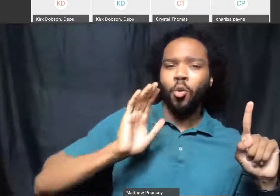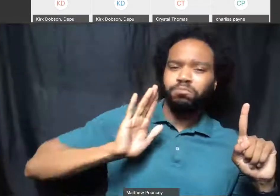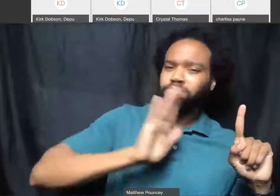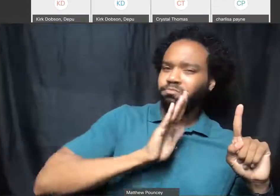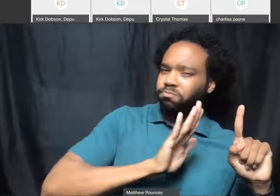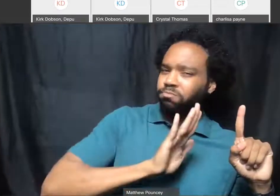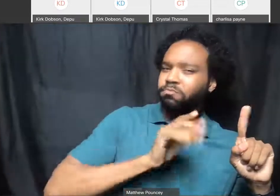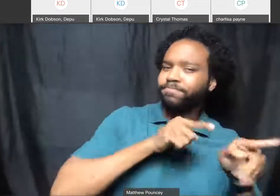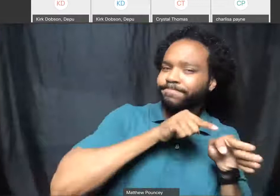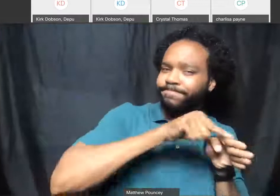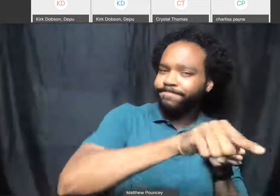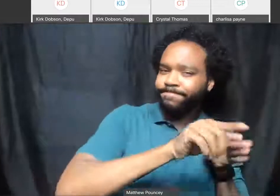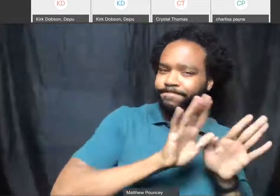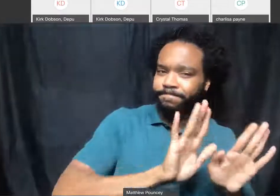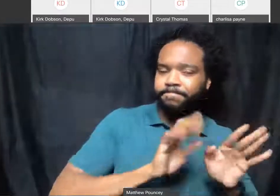area.